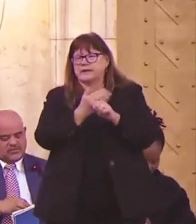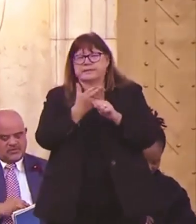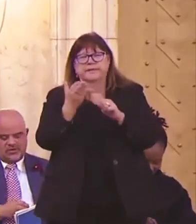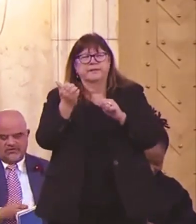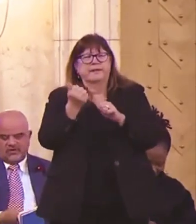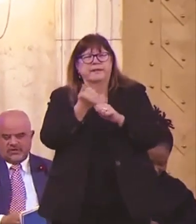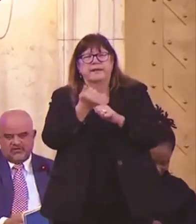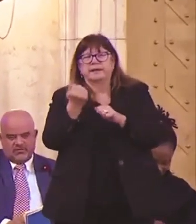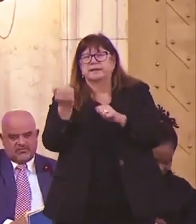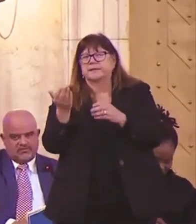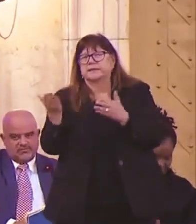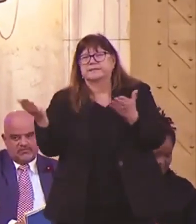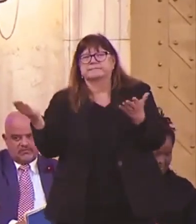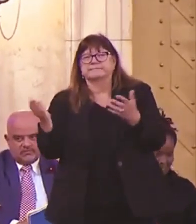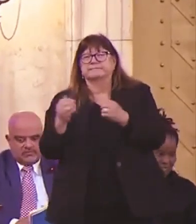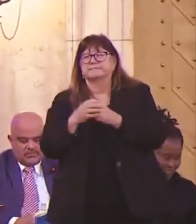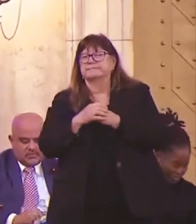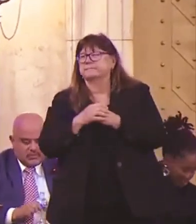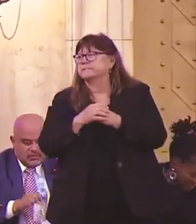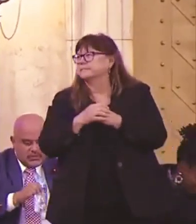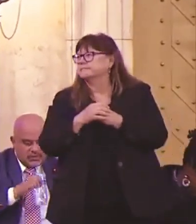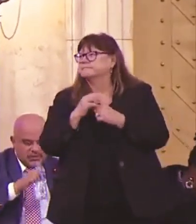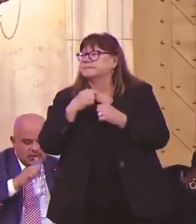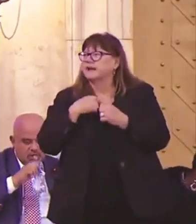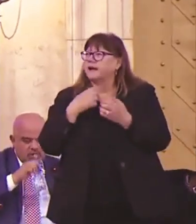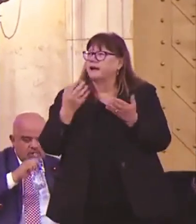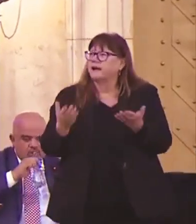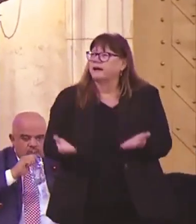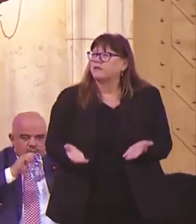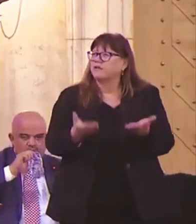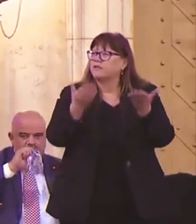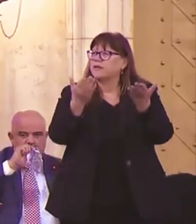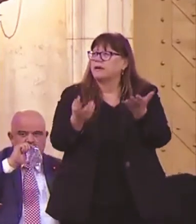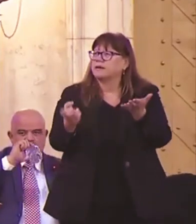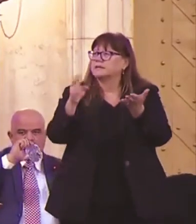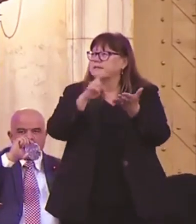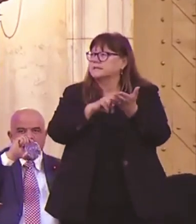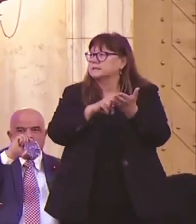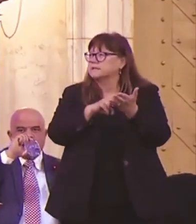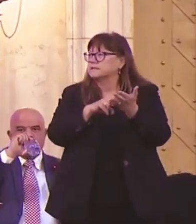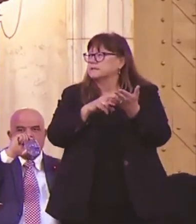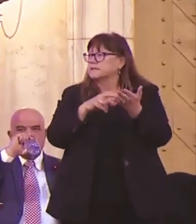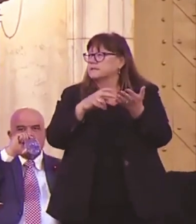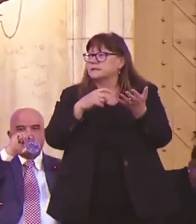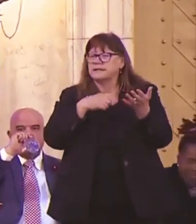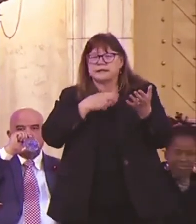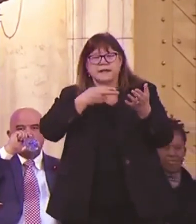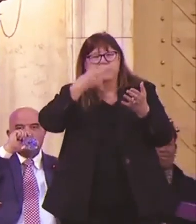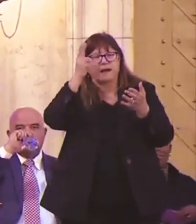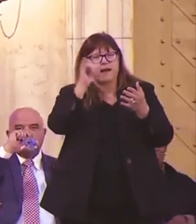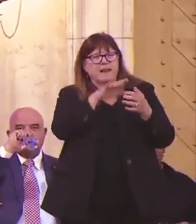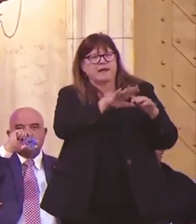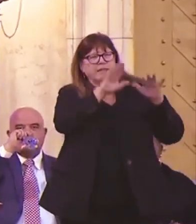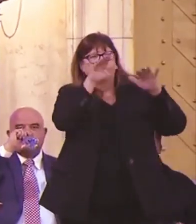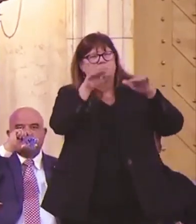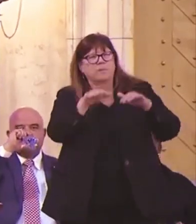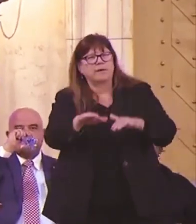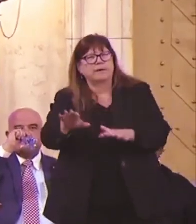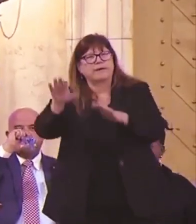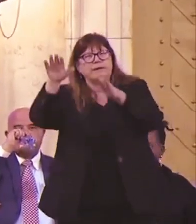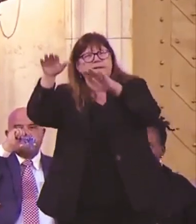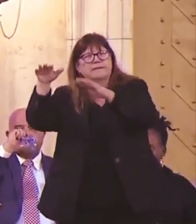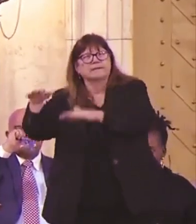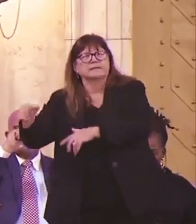times again. I'll rise up high like the waves. I'll rise